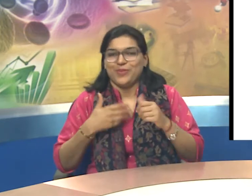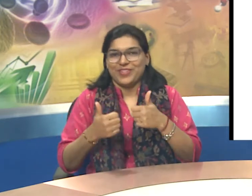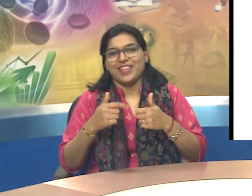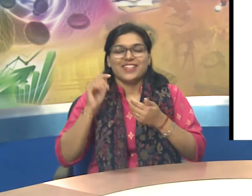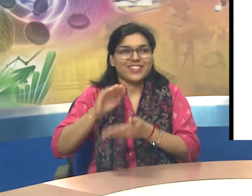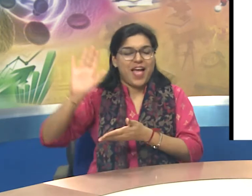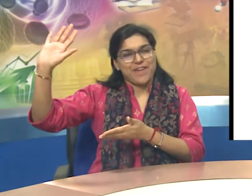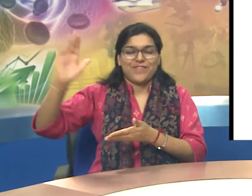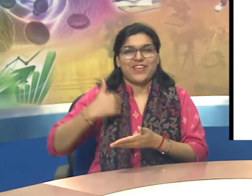communication.